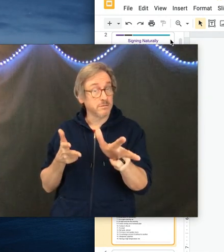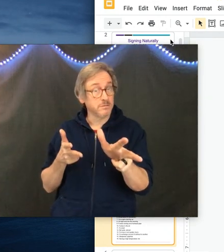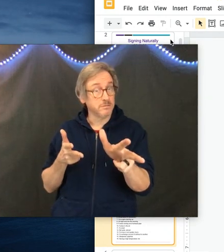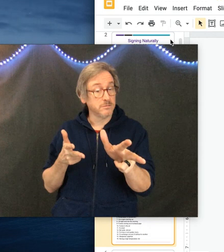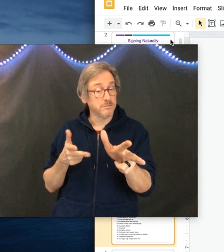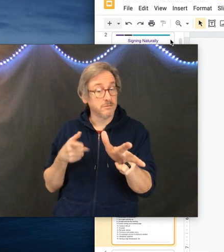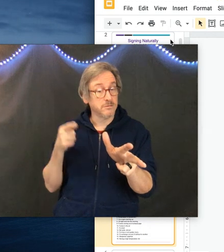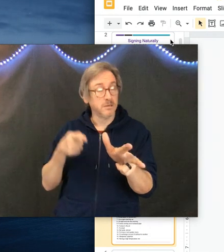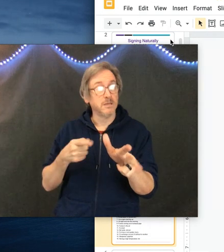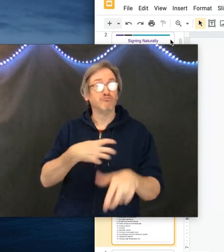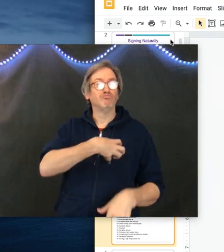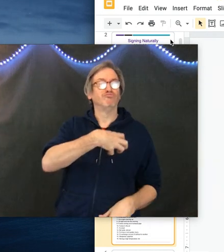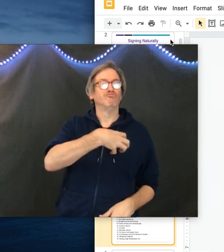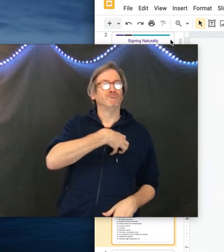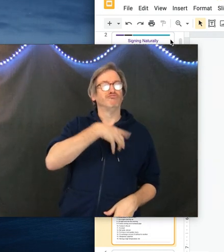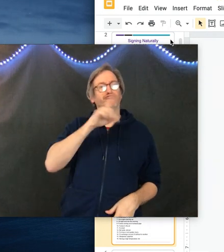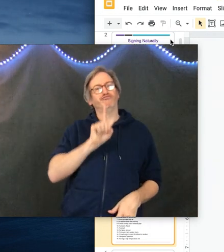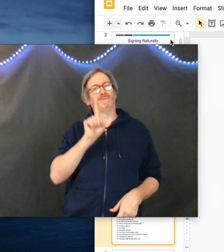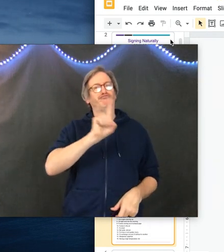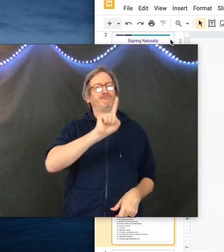over.